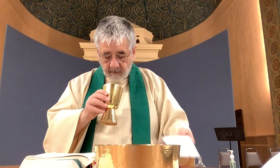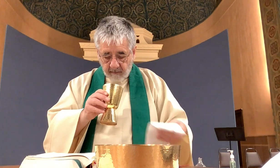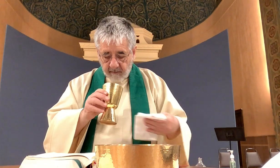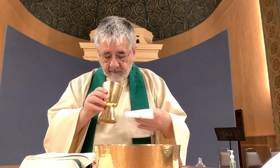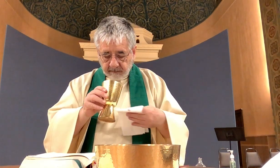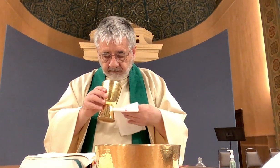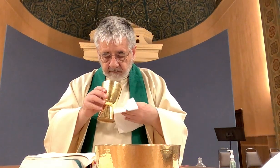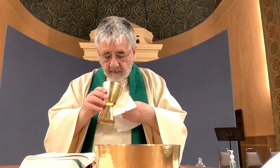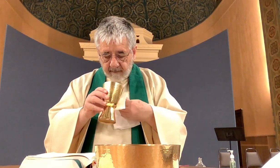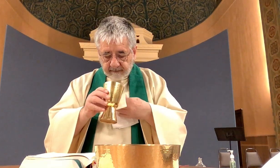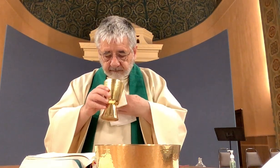so